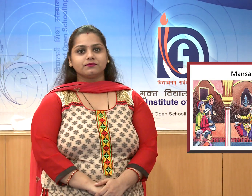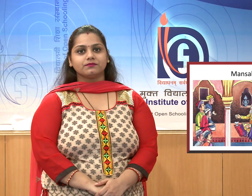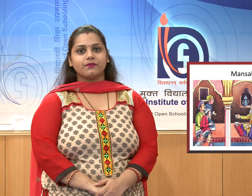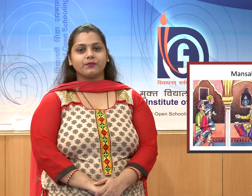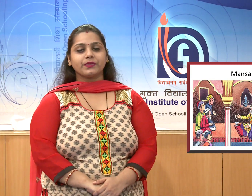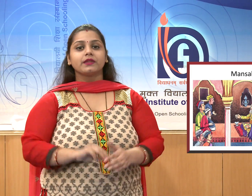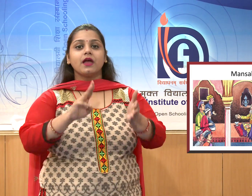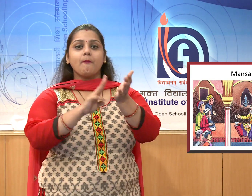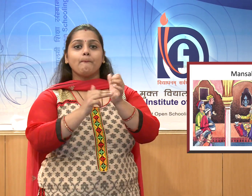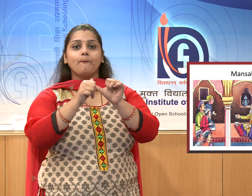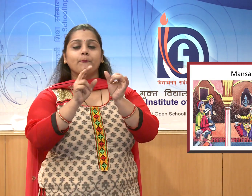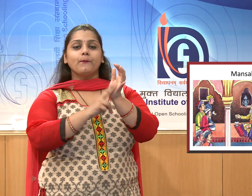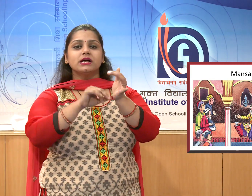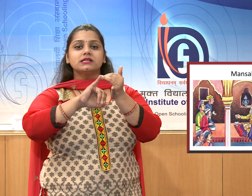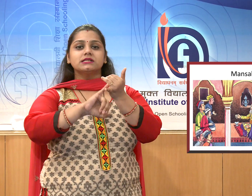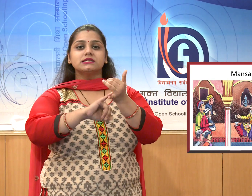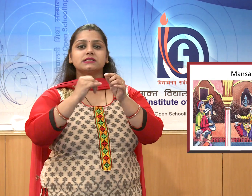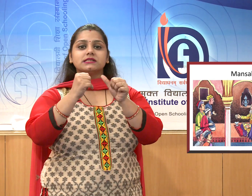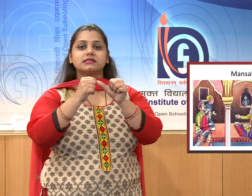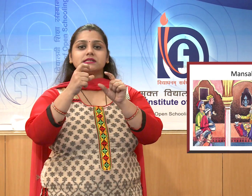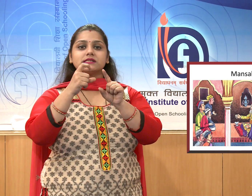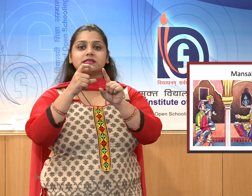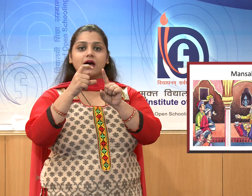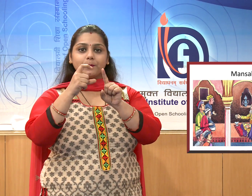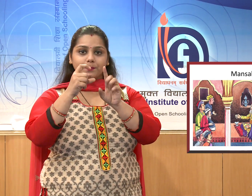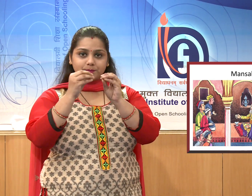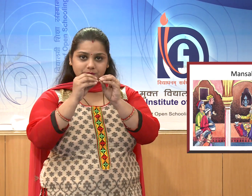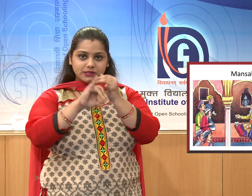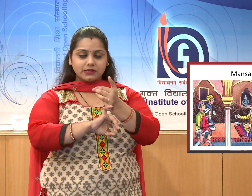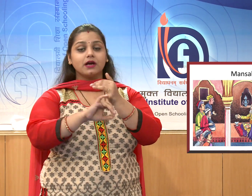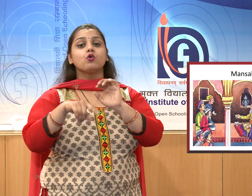the Mansabs were actually